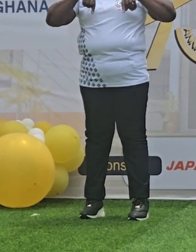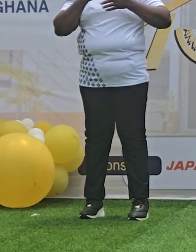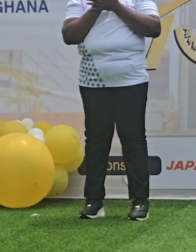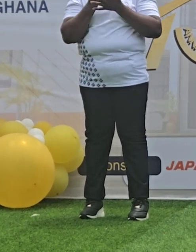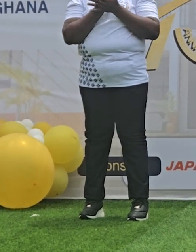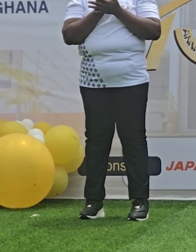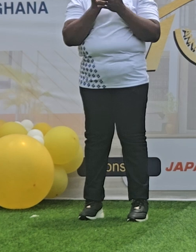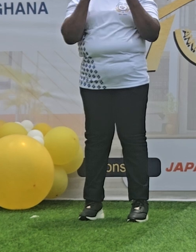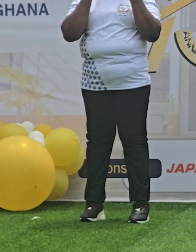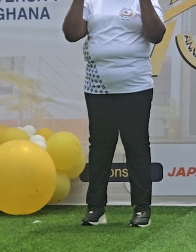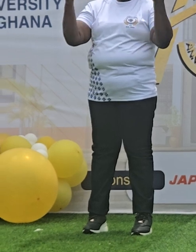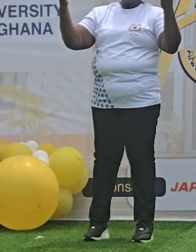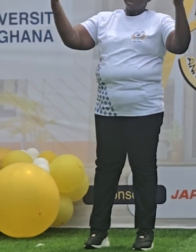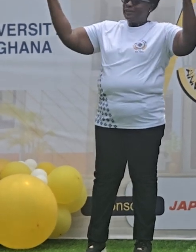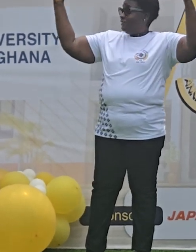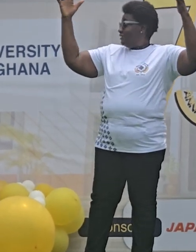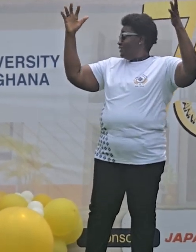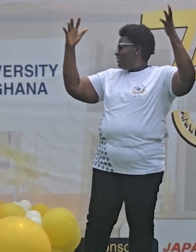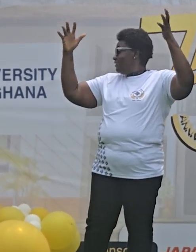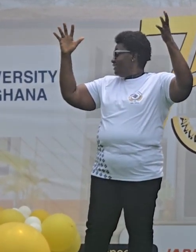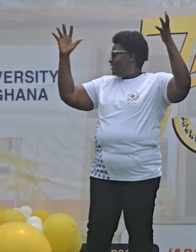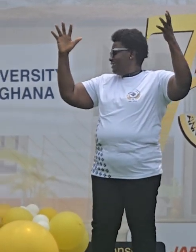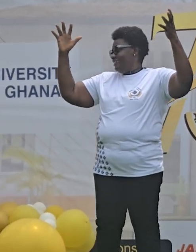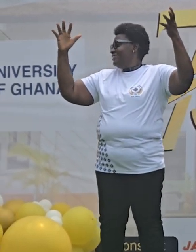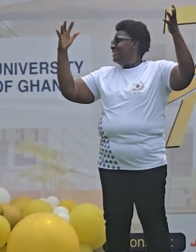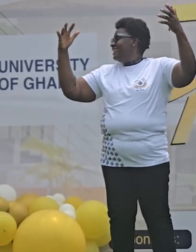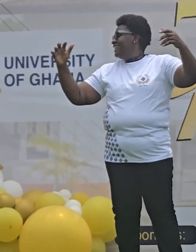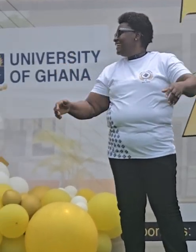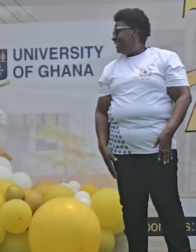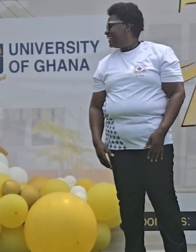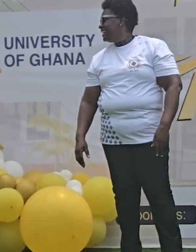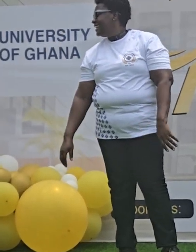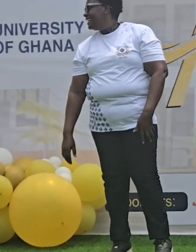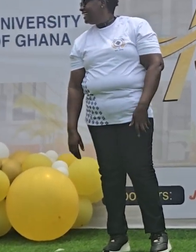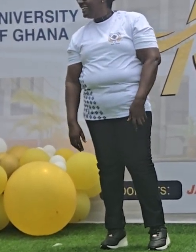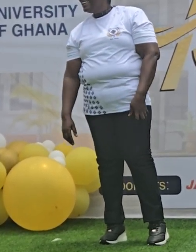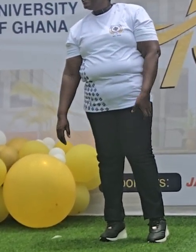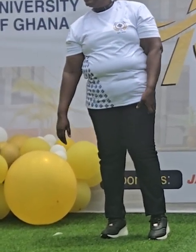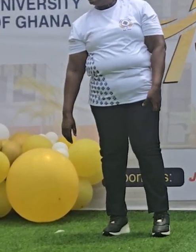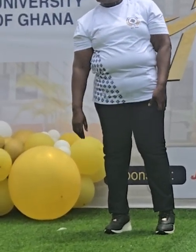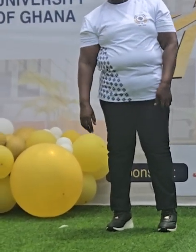in Ghana. Thank you very much for your attention.